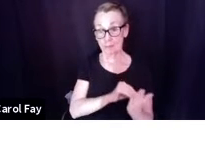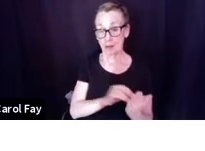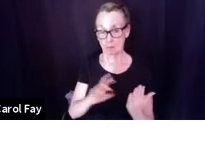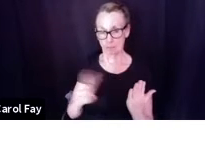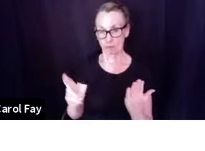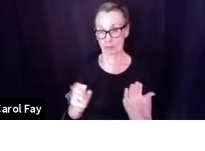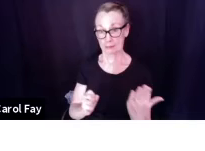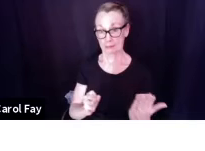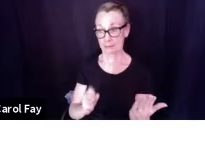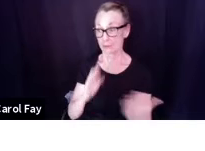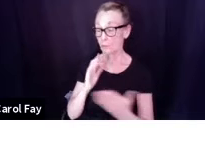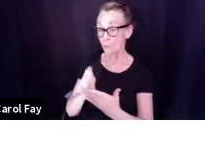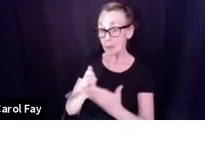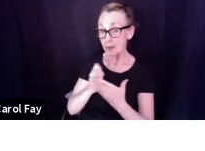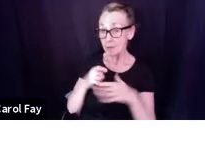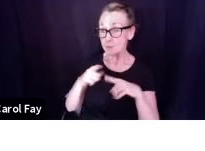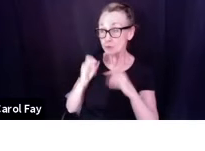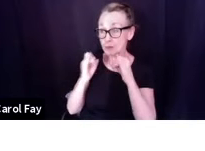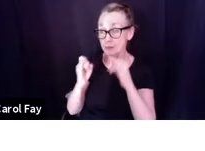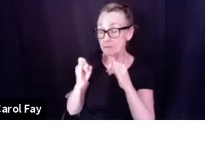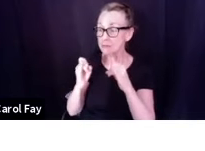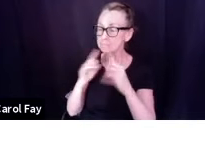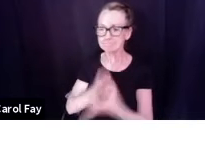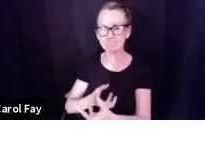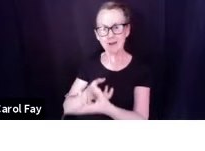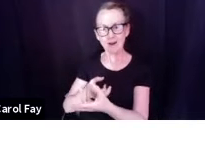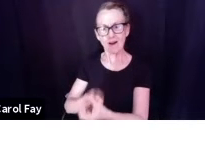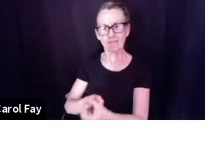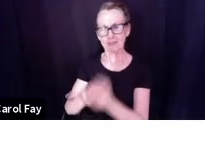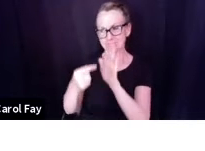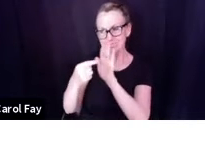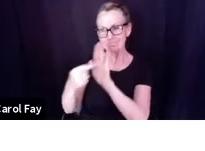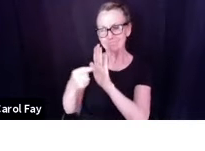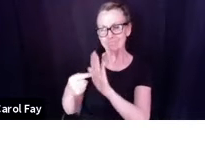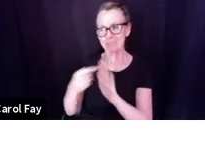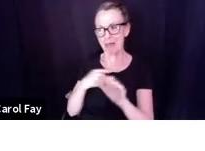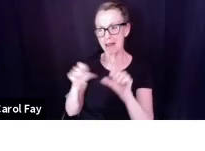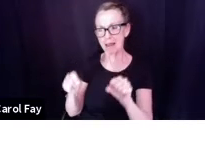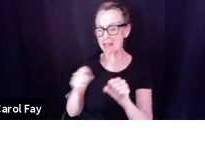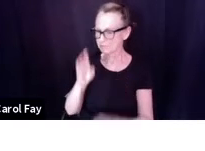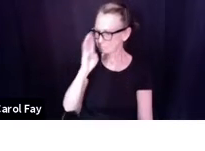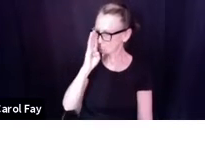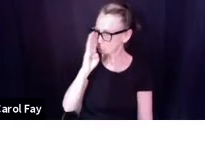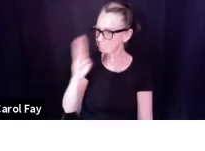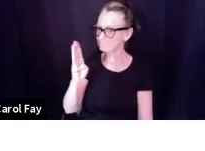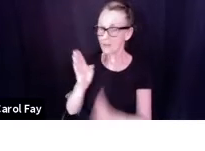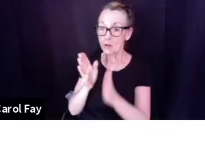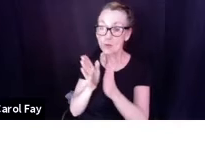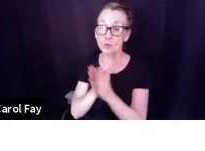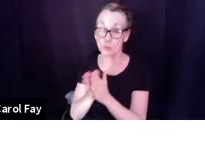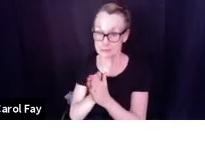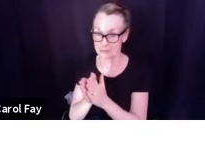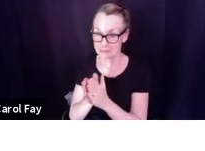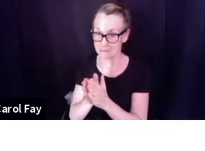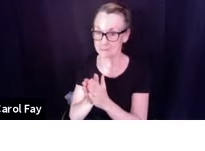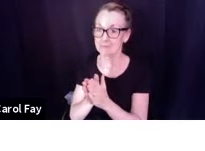you in the interview just to be more confident and straightforward and bring enthusiasm